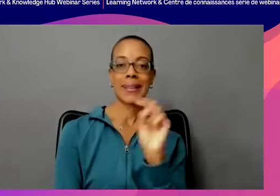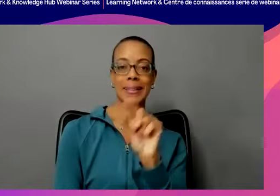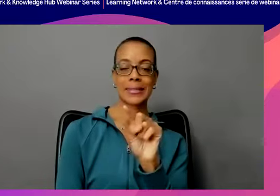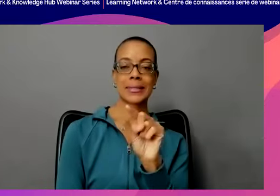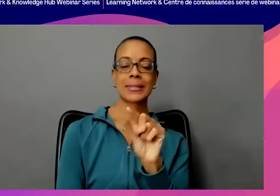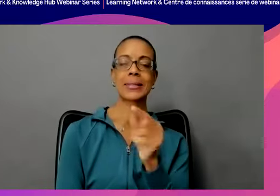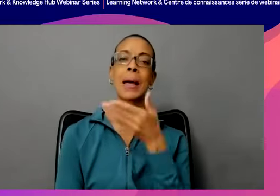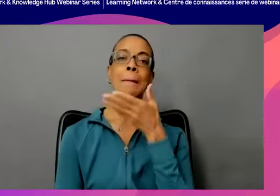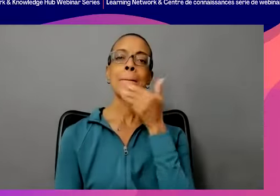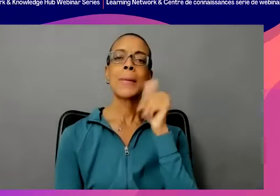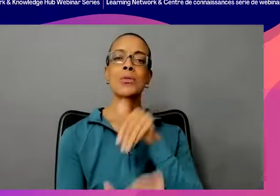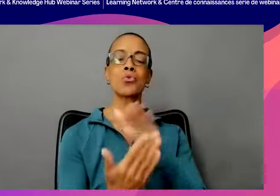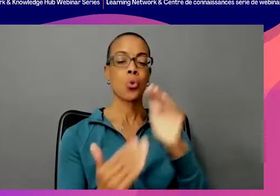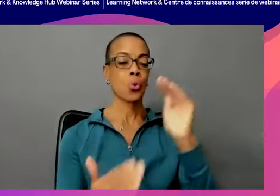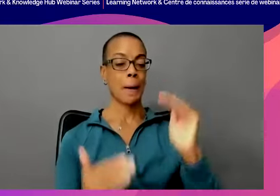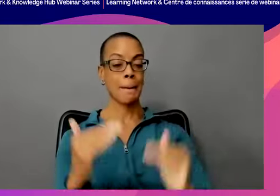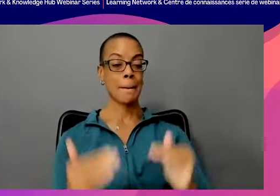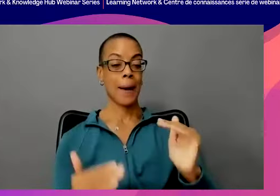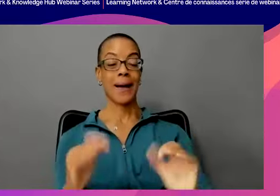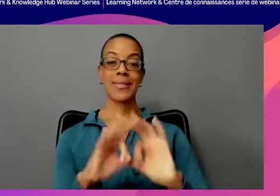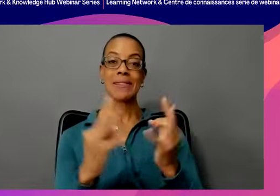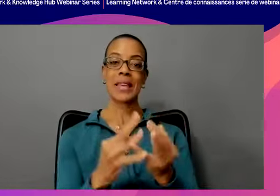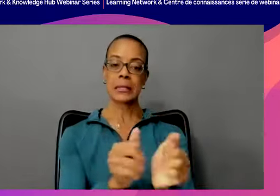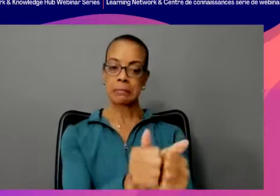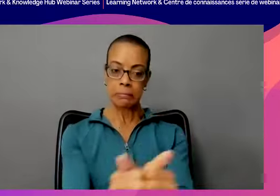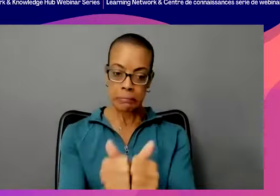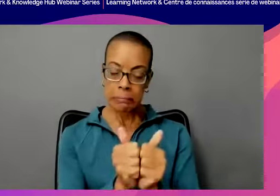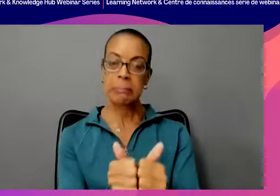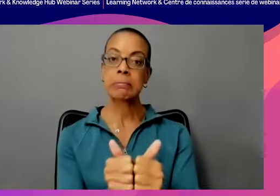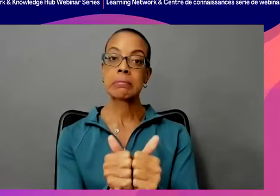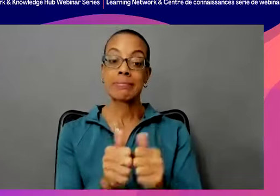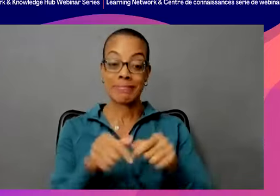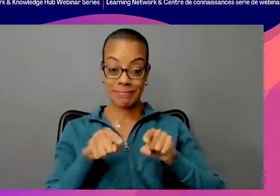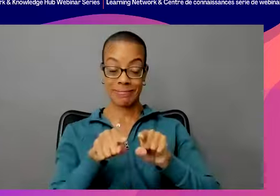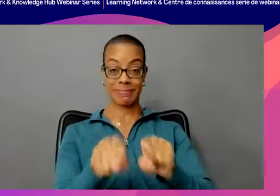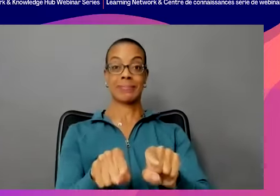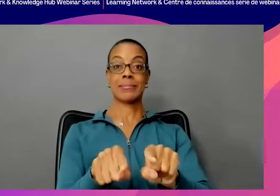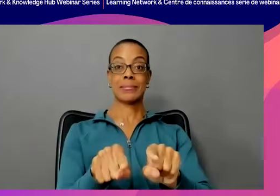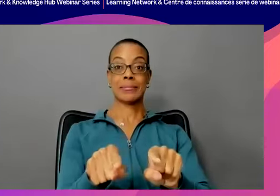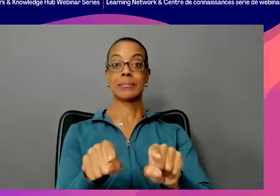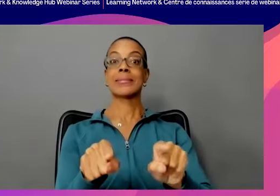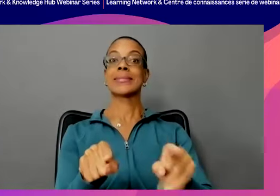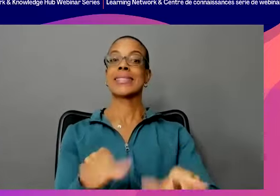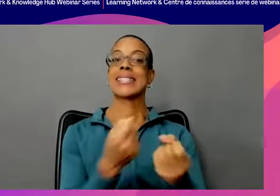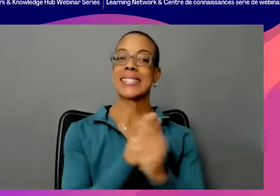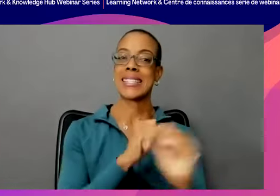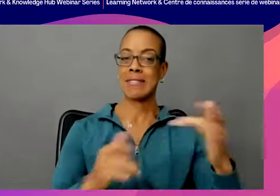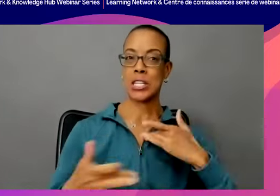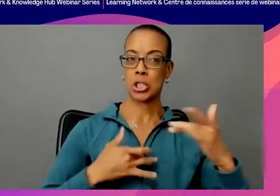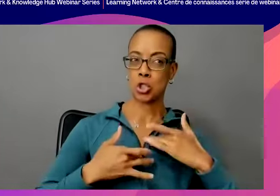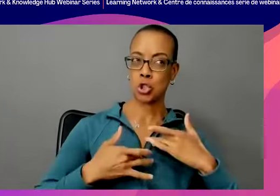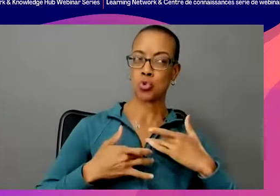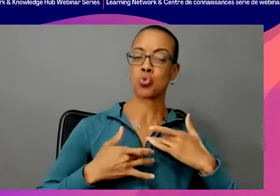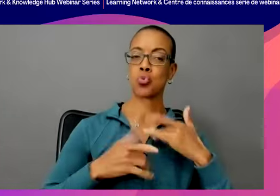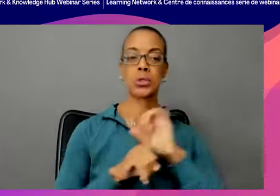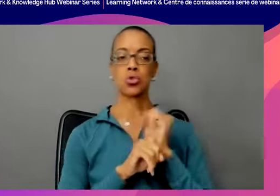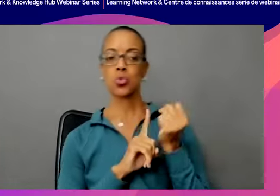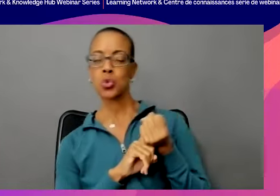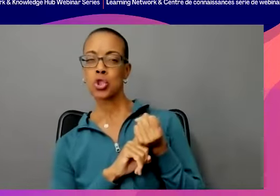way to balance keeping families together alongside immediate safety concerns or cases where